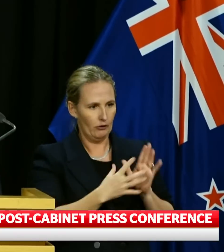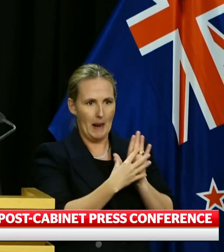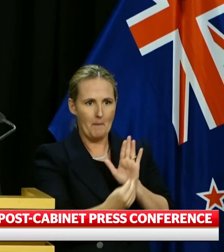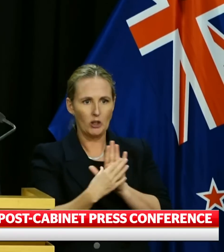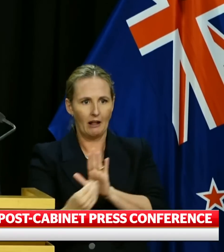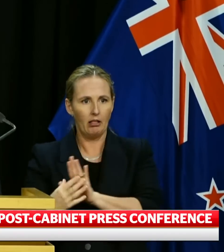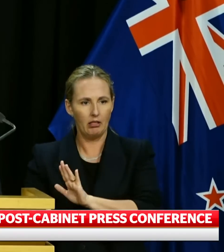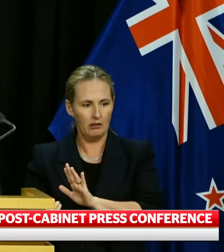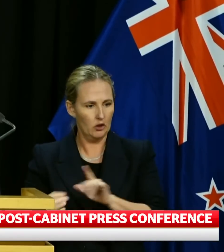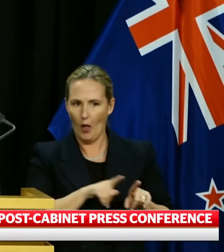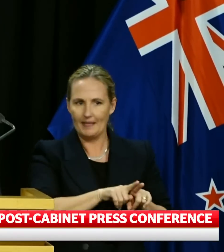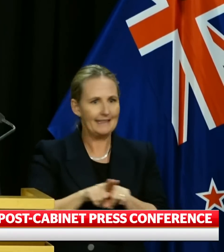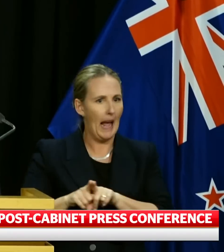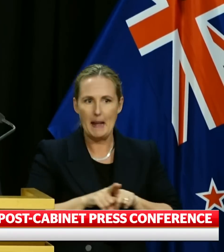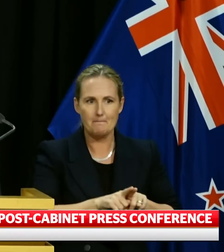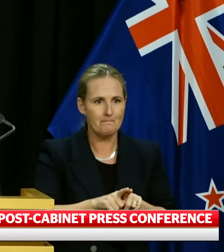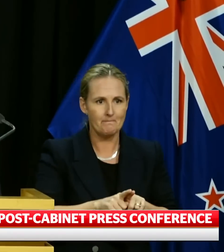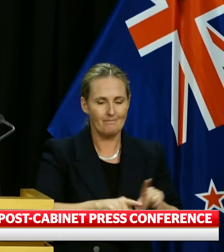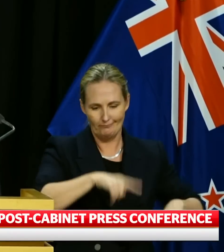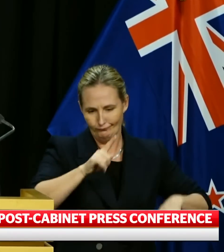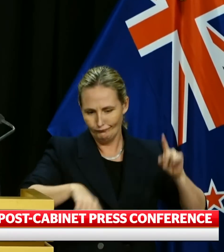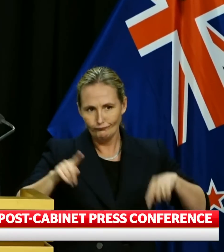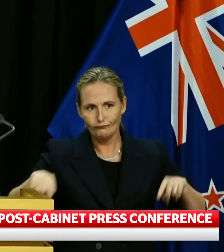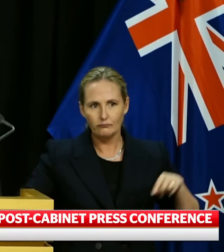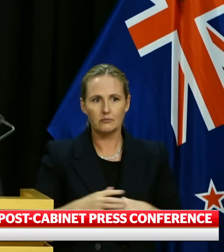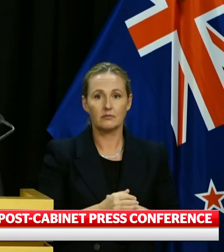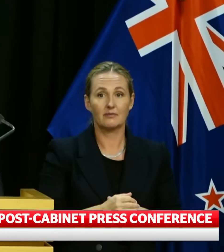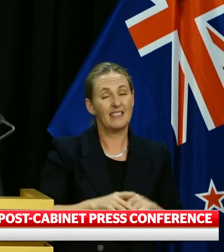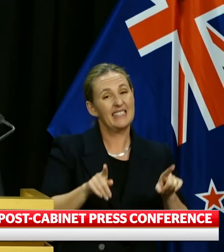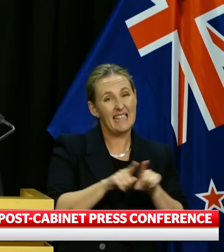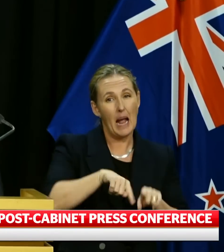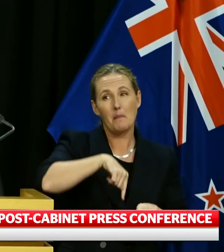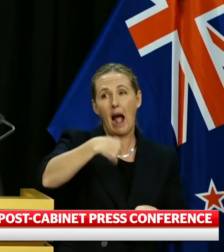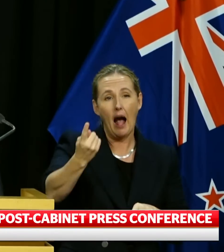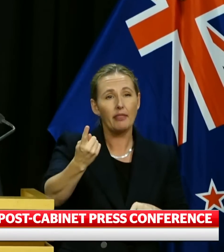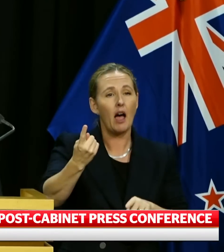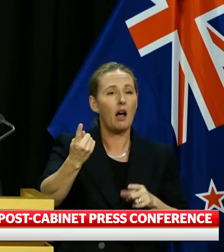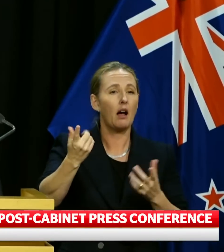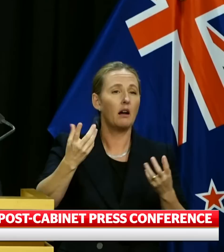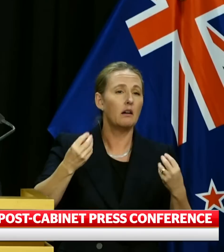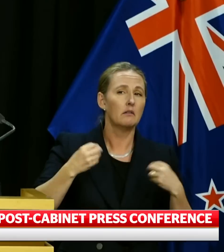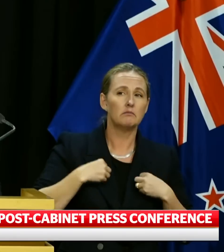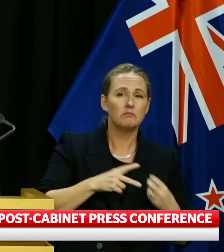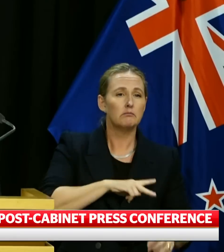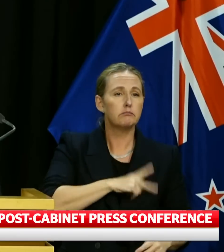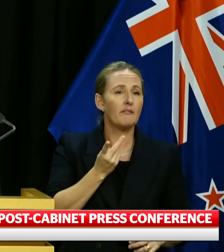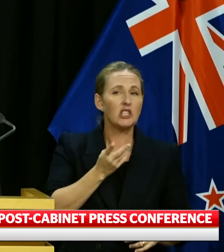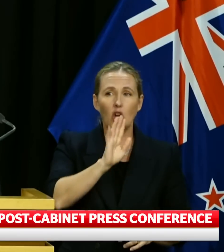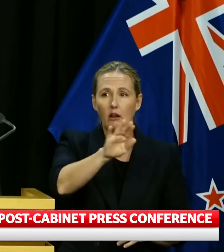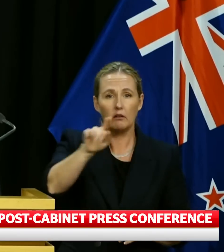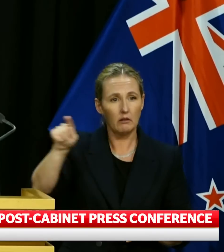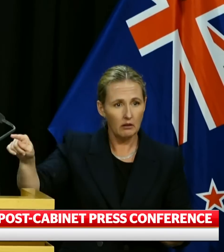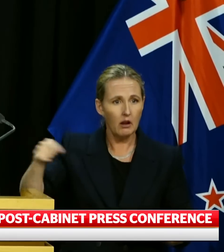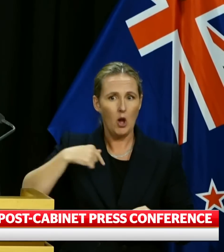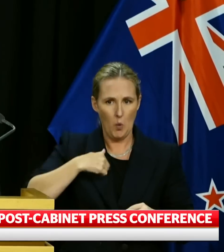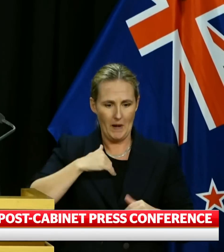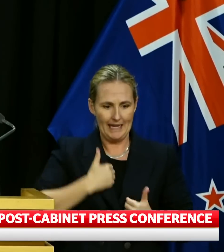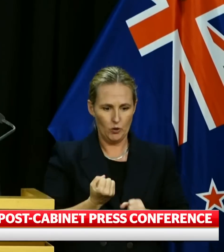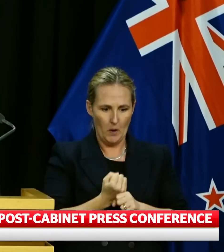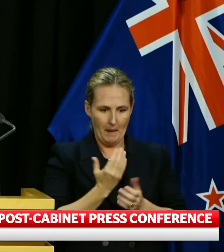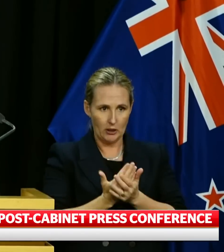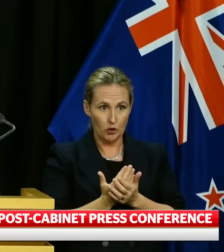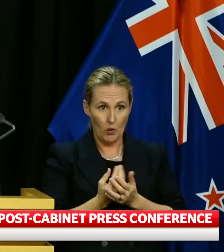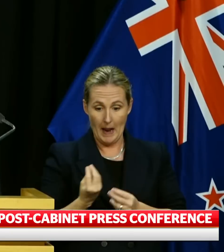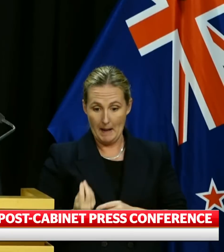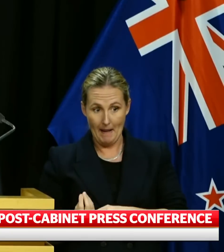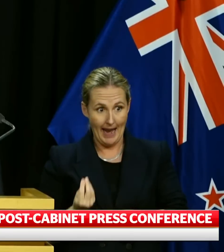similarly to a number of other fields that we work in, we have to make sure that money we're putting in to increase salaries actually